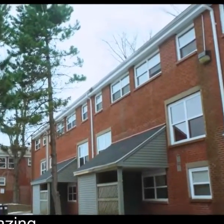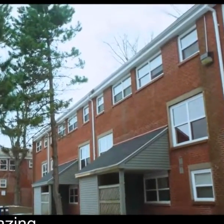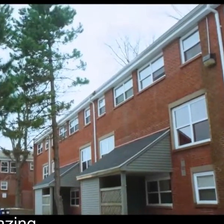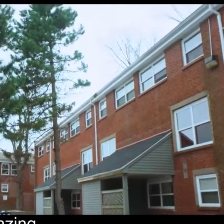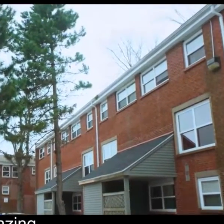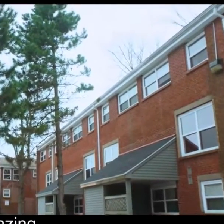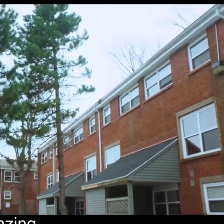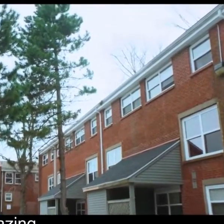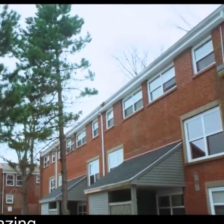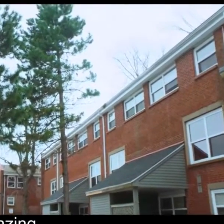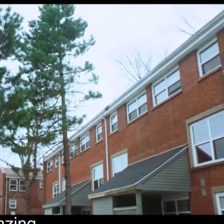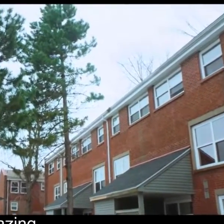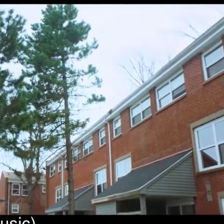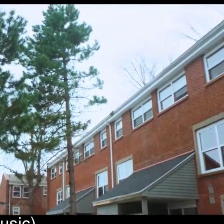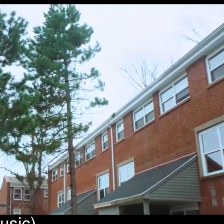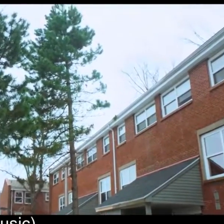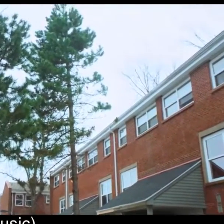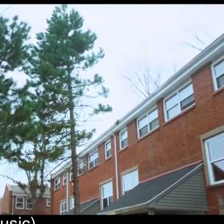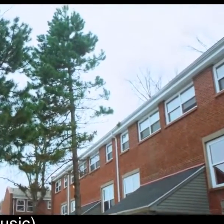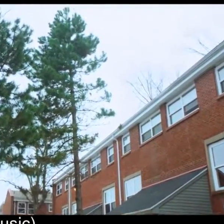amazing.